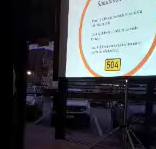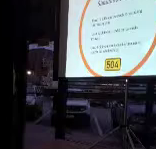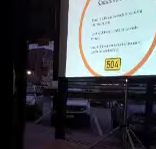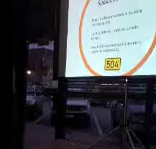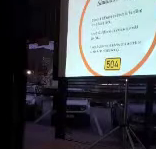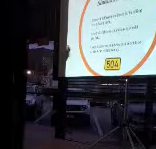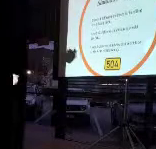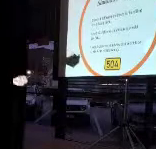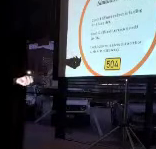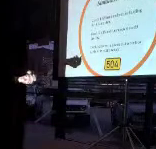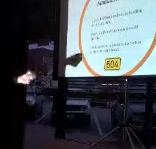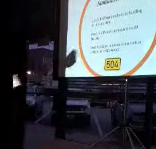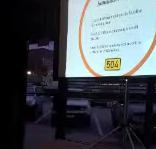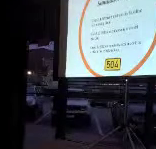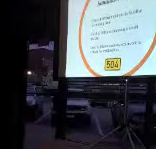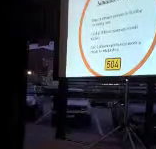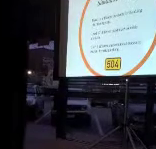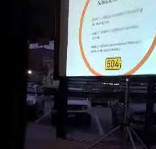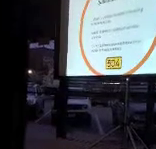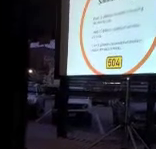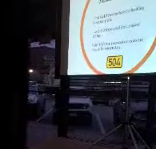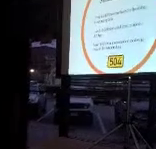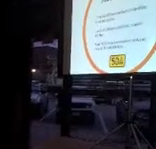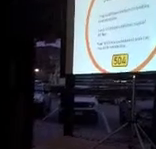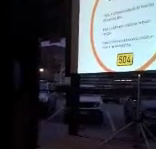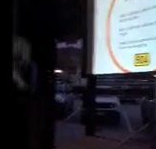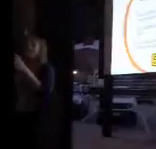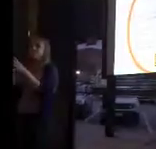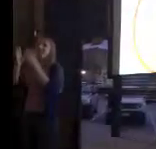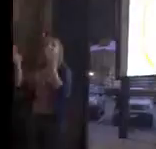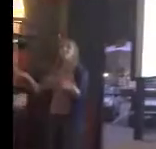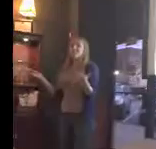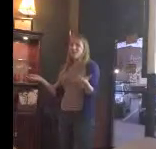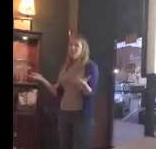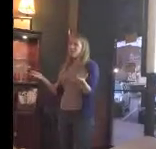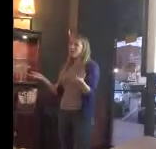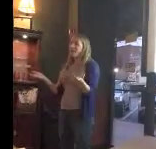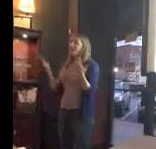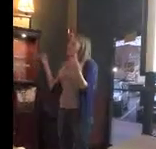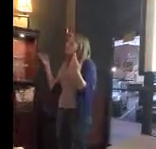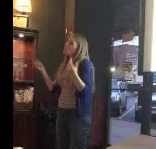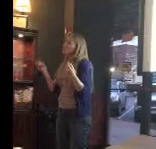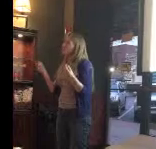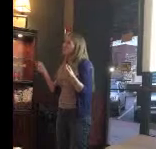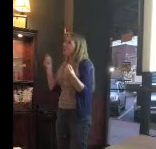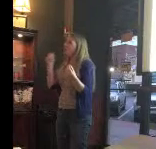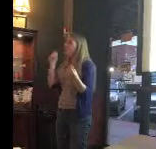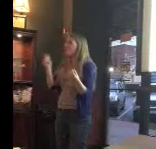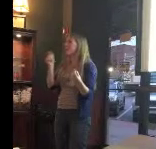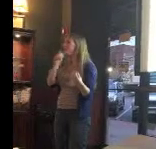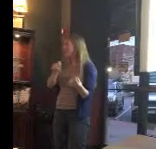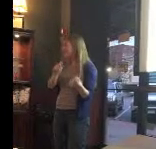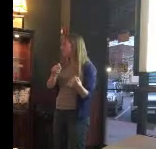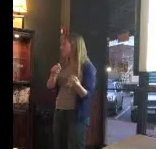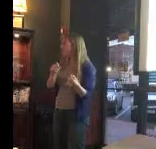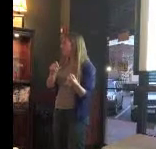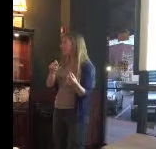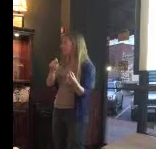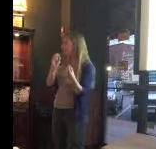of numbers for all those. So I skipped that. But the thing is, you get all this stuff out, and you still don't really know what worked best because you don't